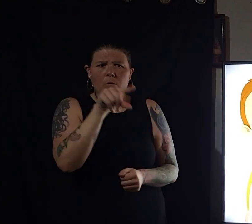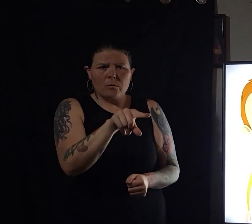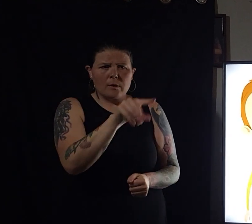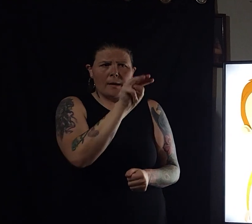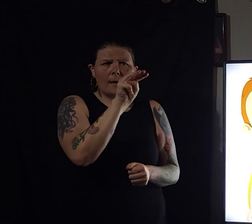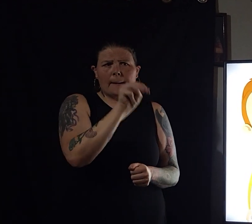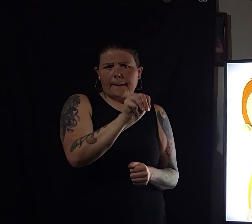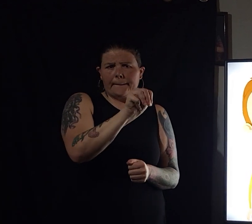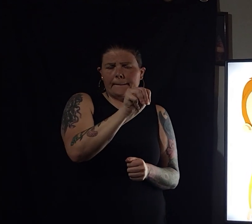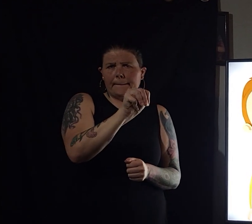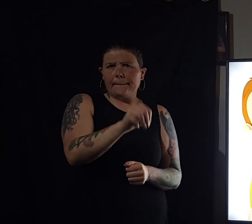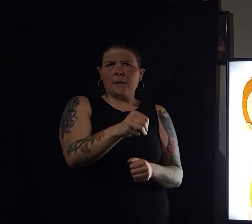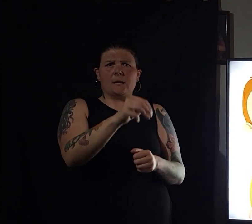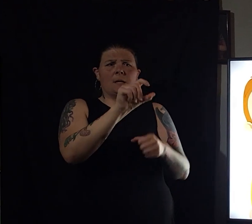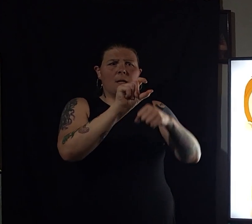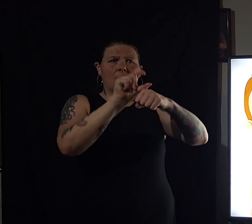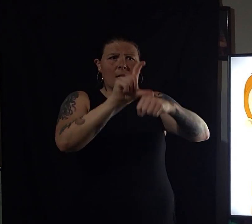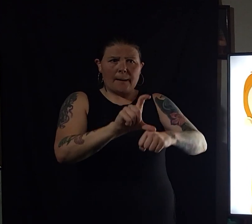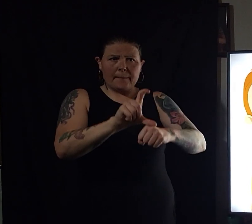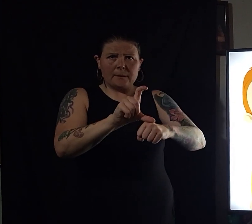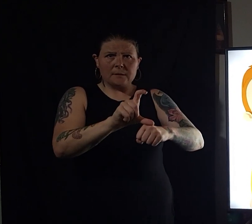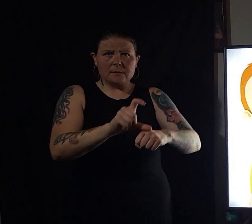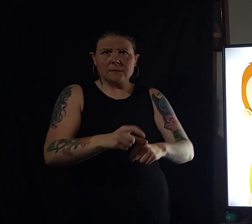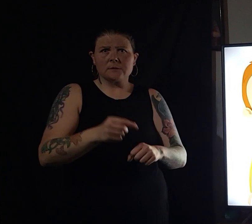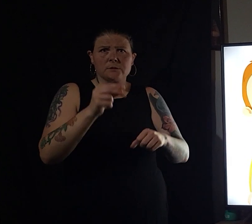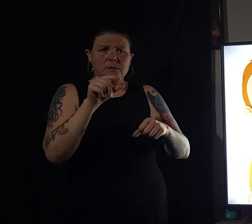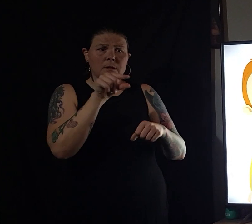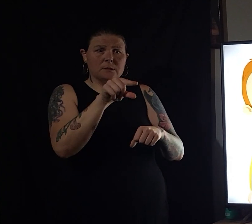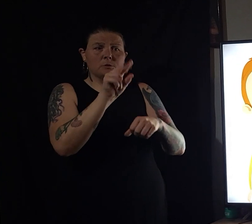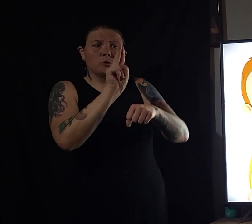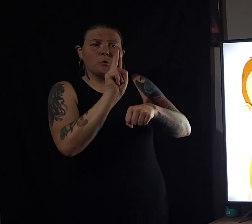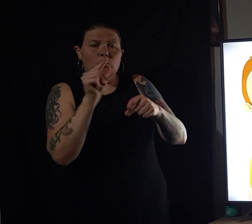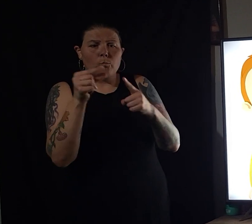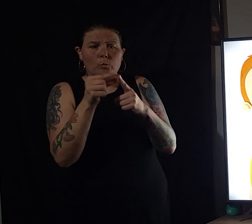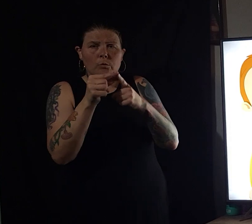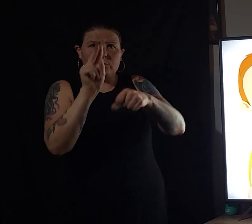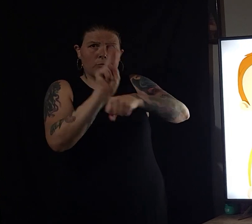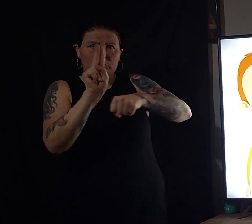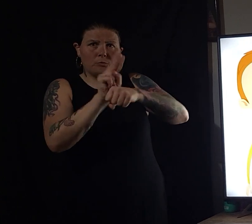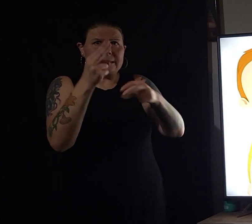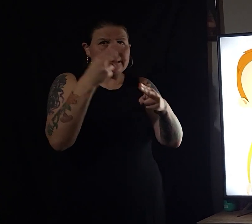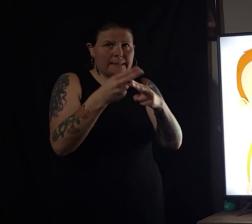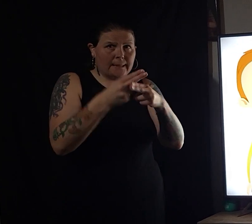being used as a name, so it's capitalized.